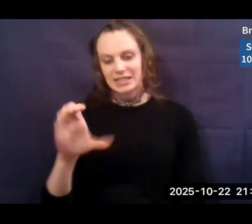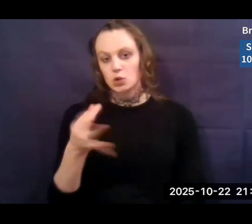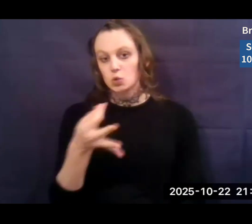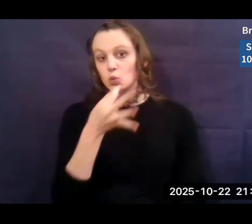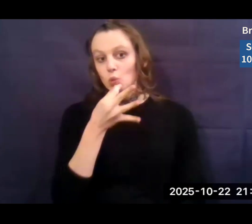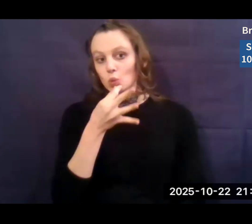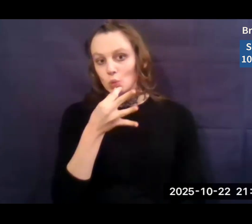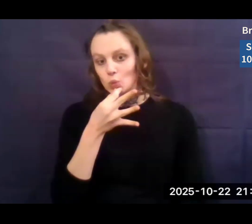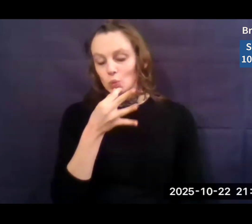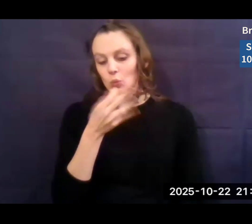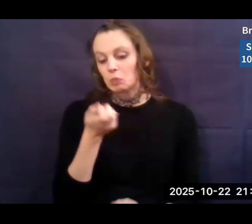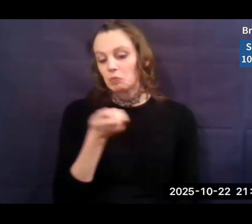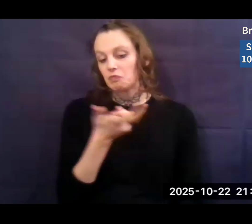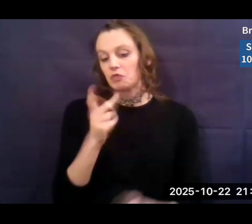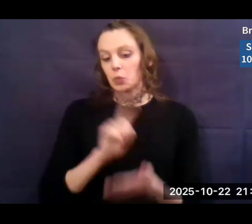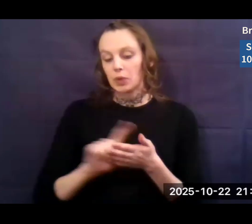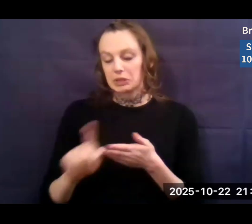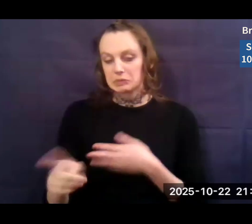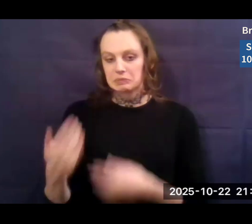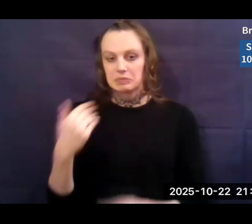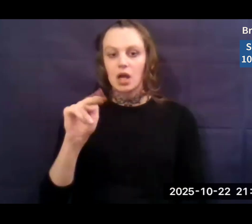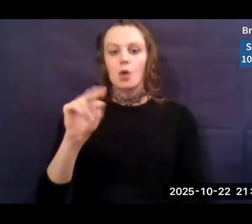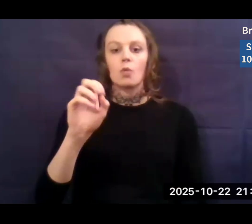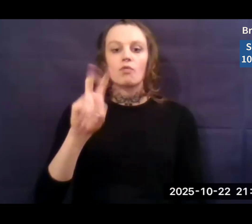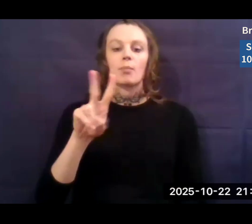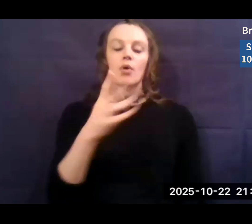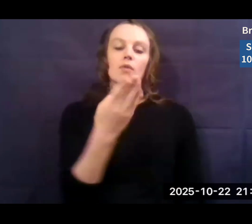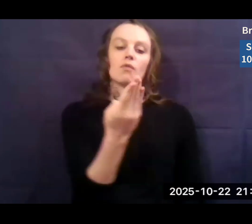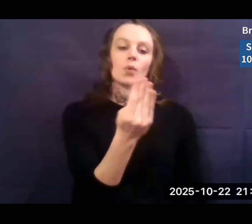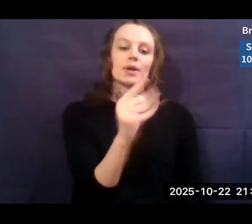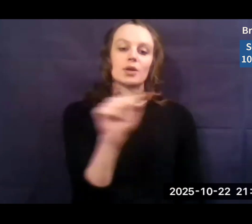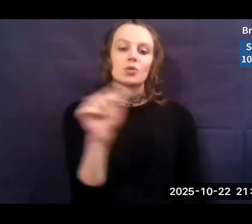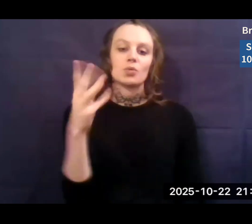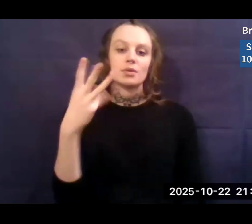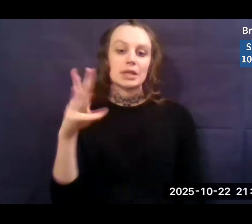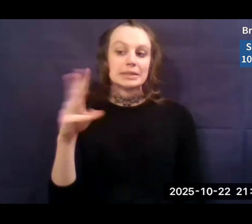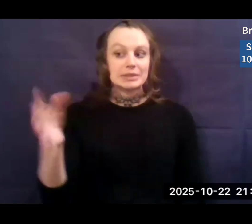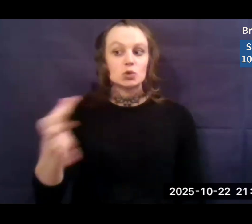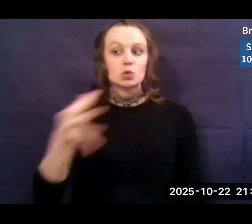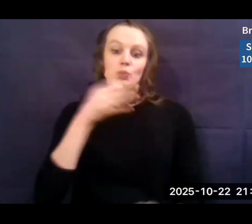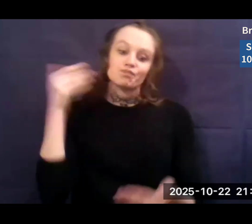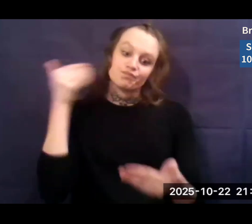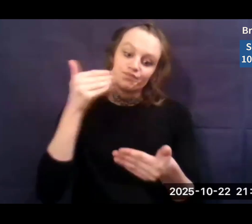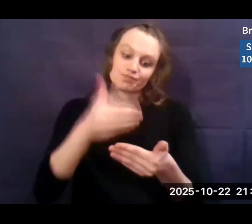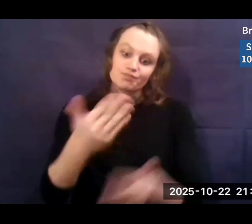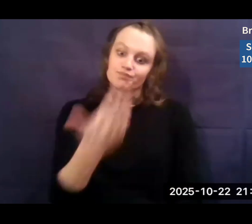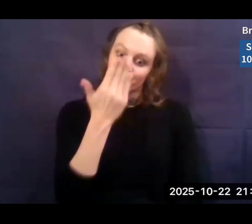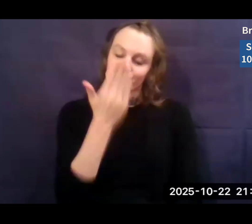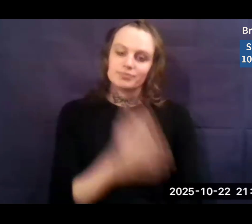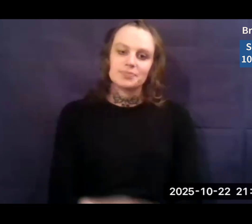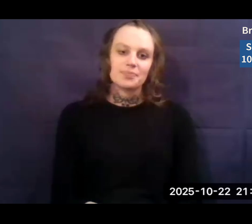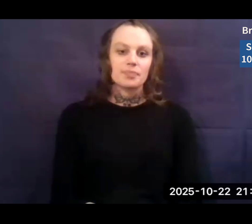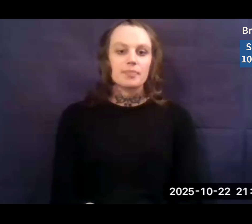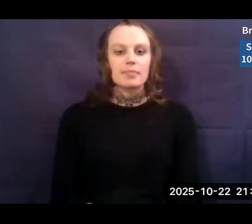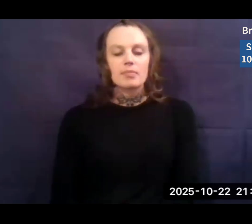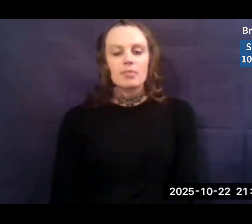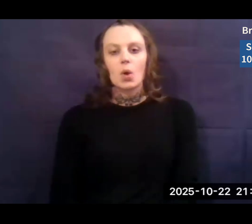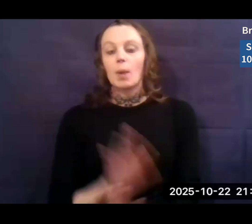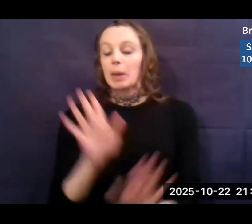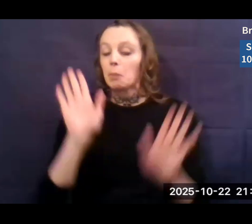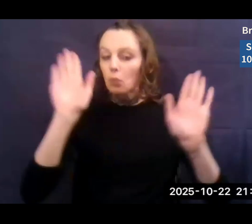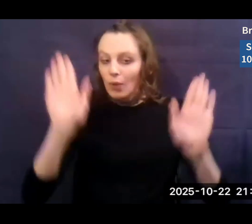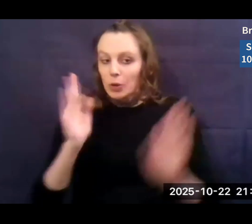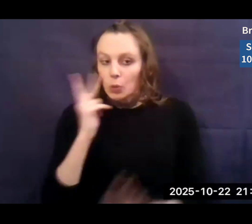weeks, November 14th through 16th. So coming up quick. Would love to see